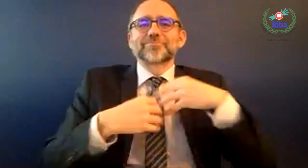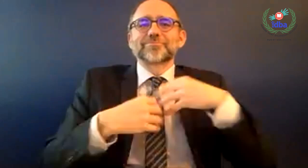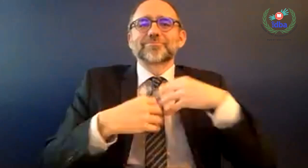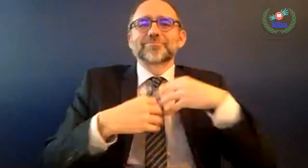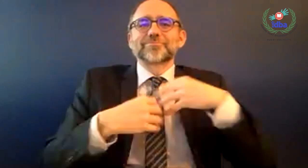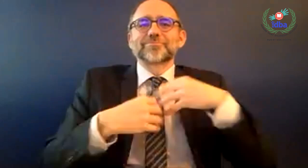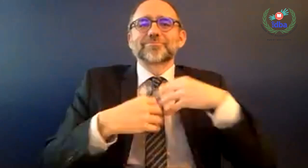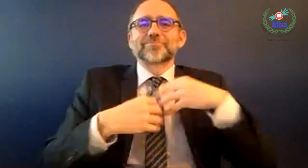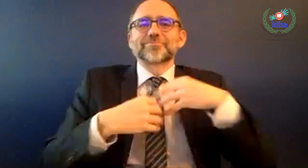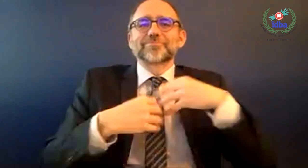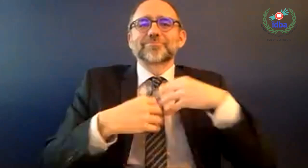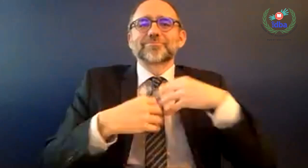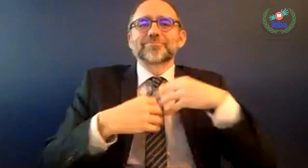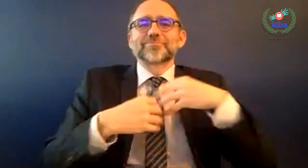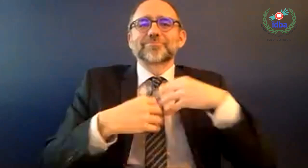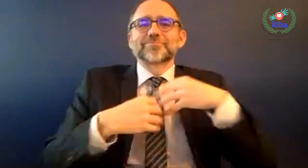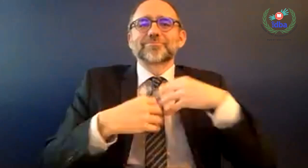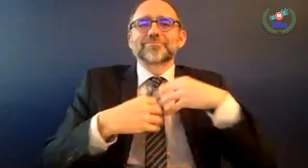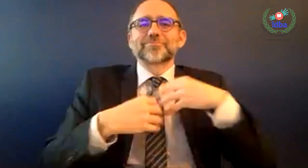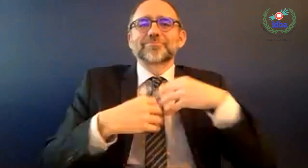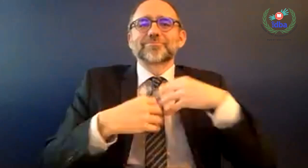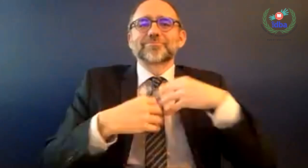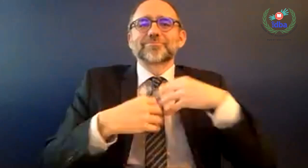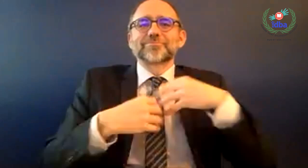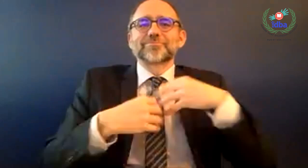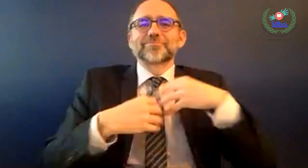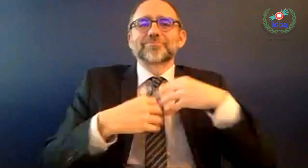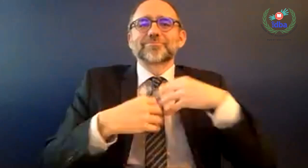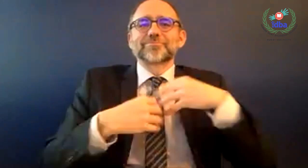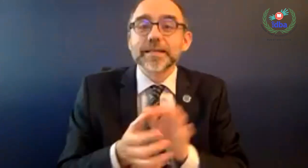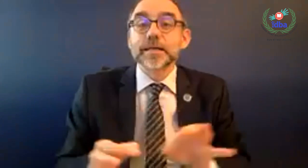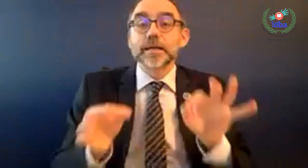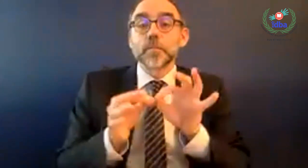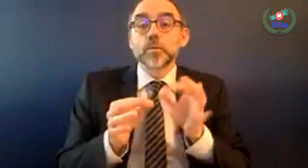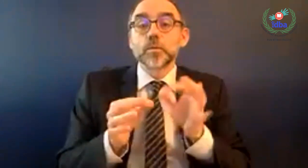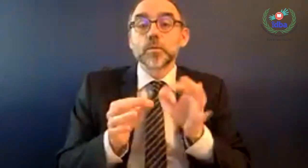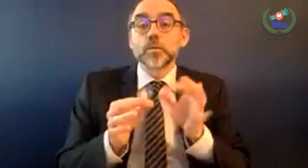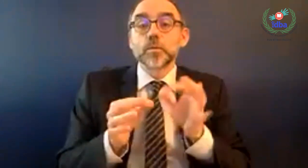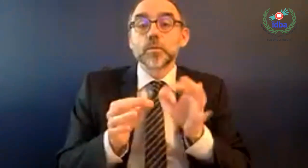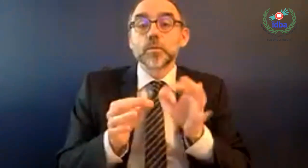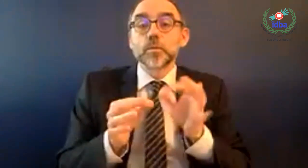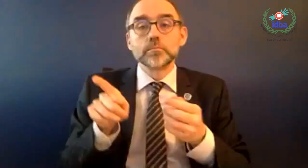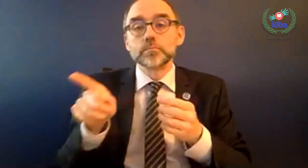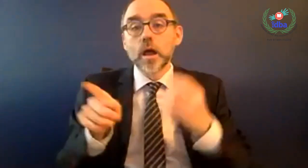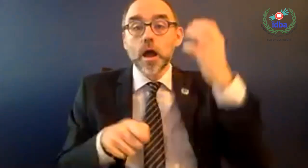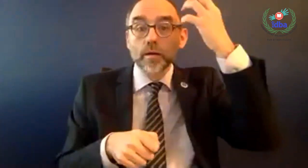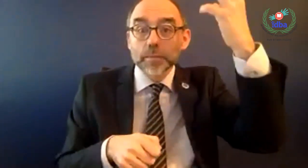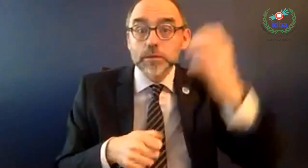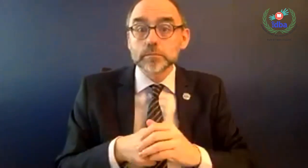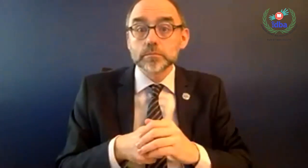to have sign language as their own language. It is their right. So it is very important